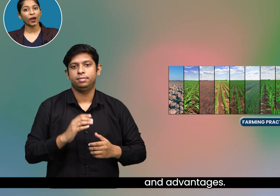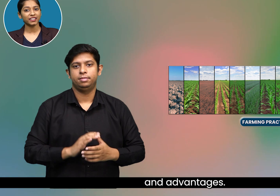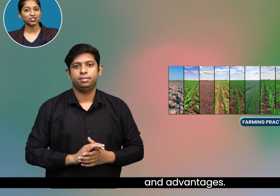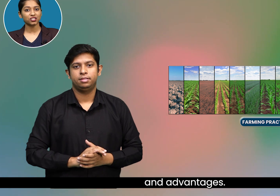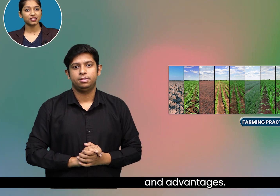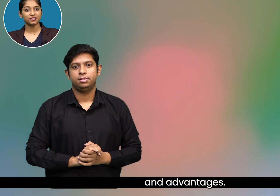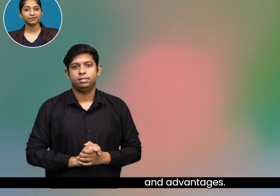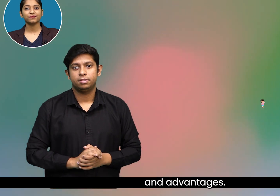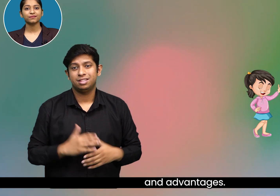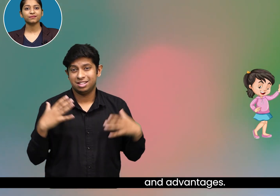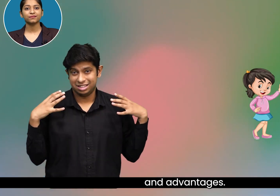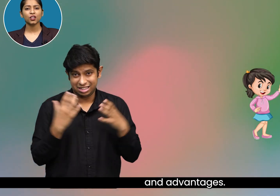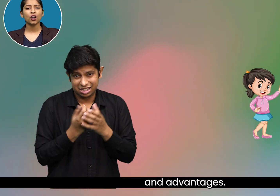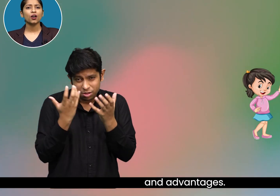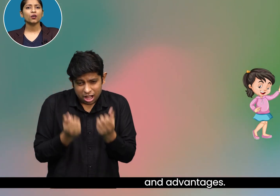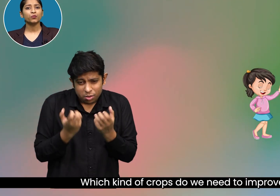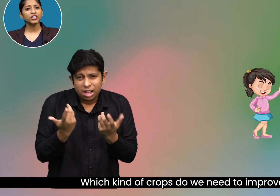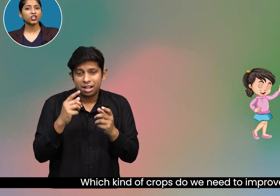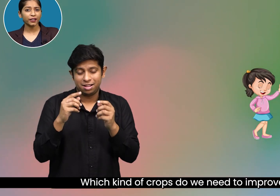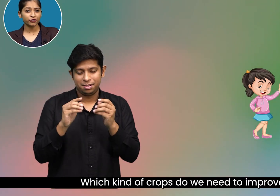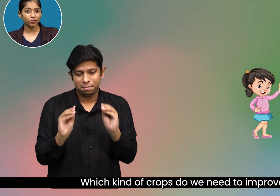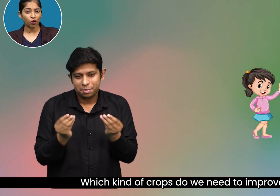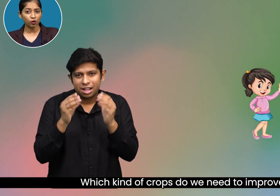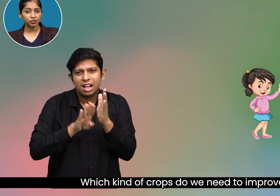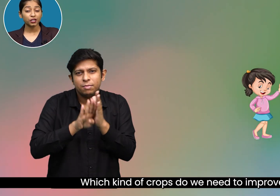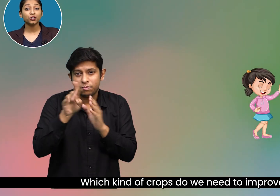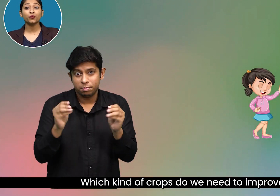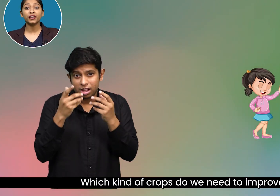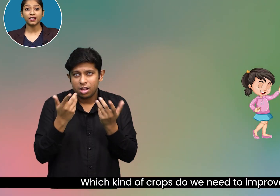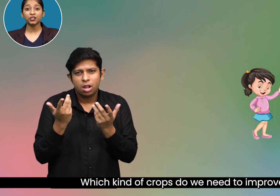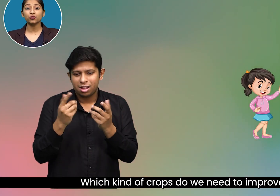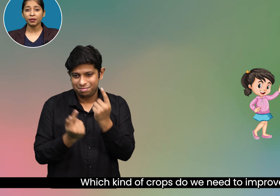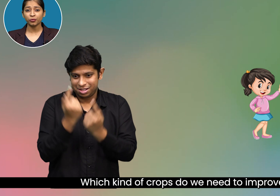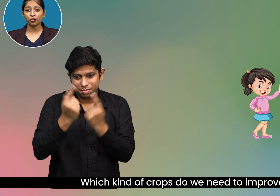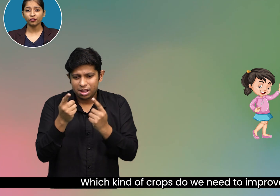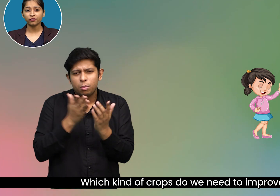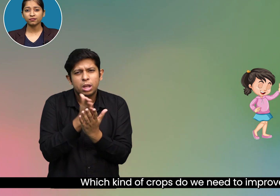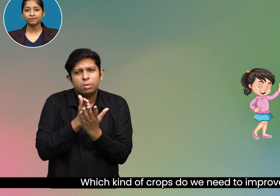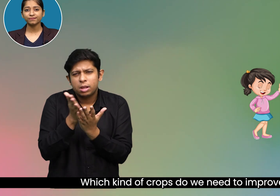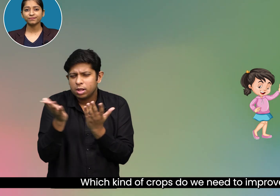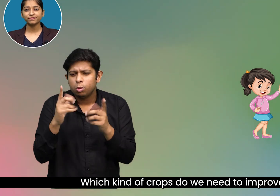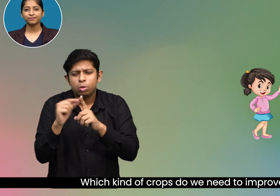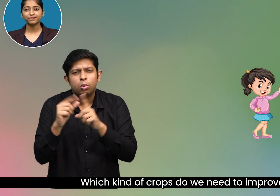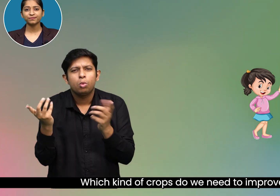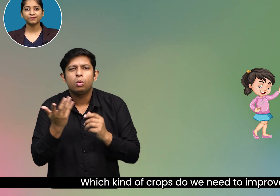and advantages. Which kind of crops do we need to improve?